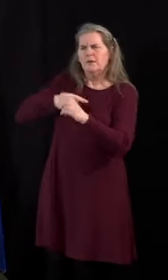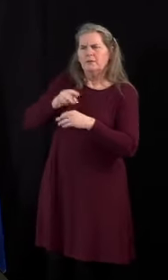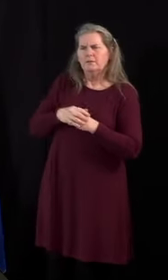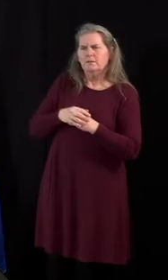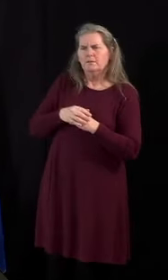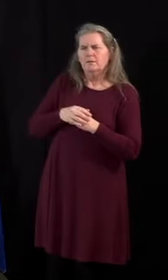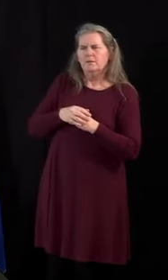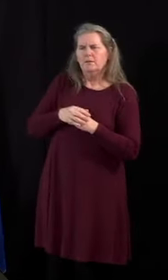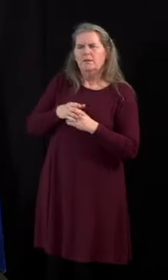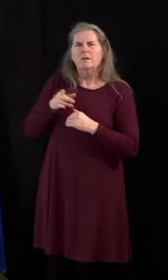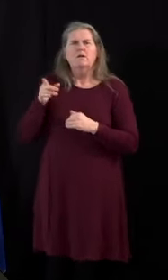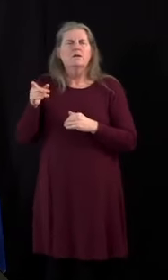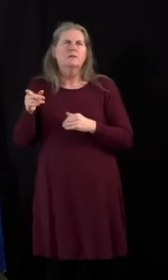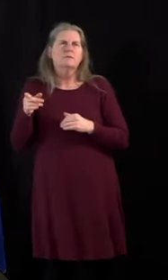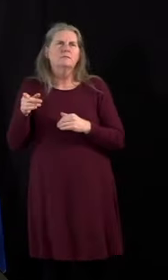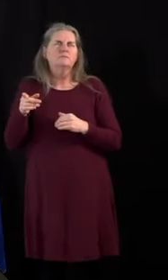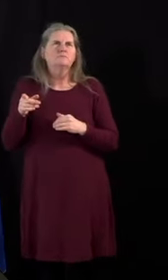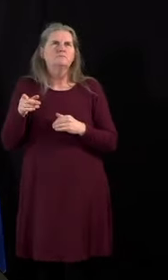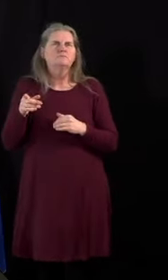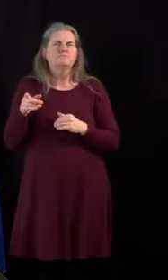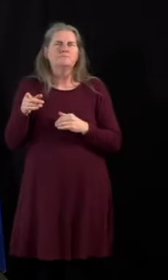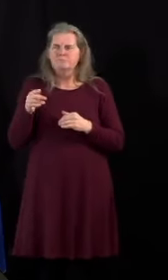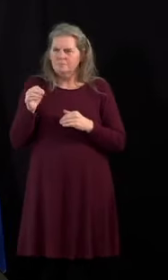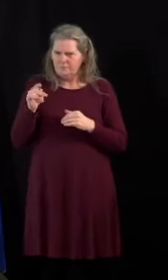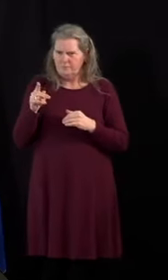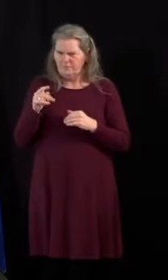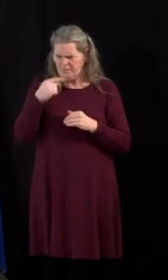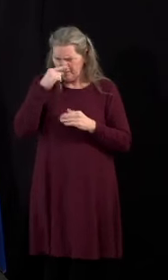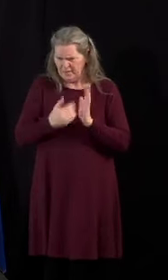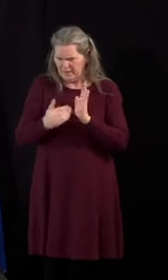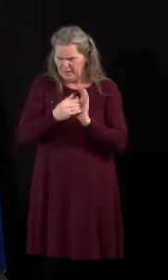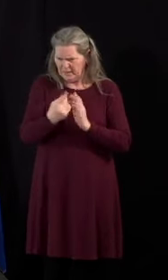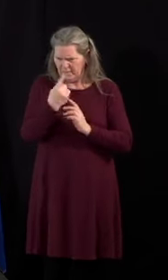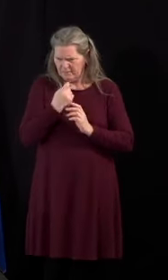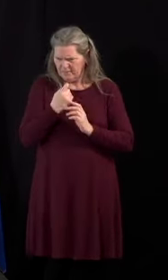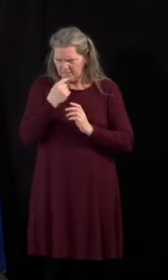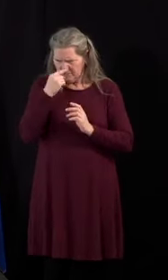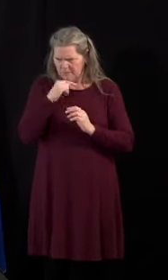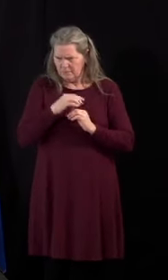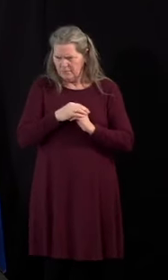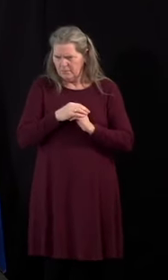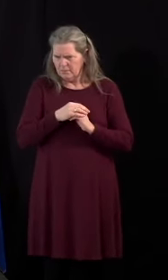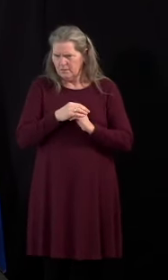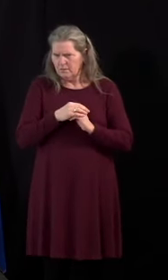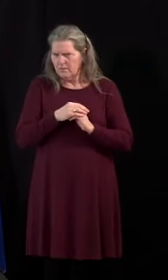Sorry. So I guess, sorry, if you could repeat your question one more time, Steve.